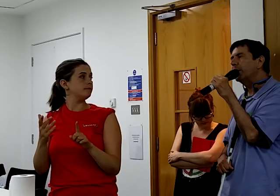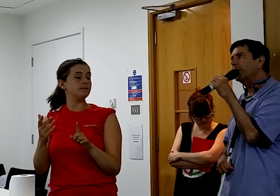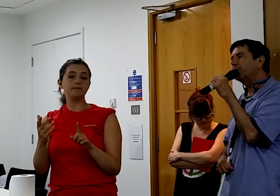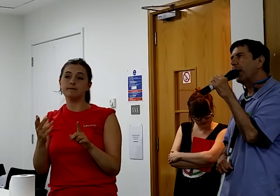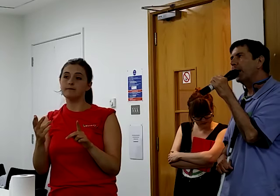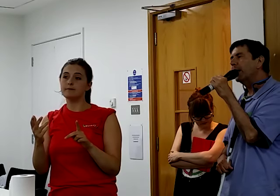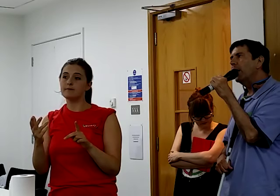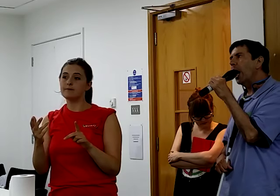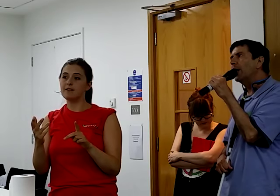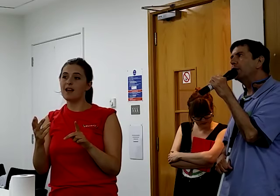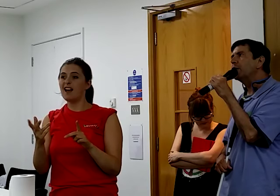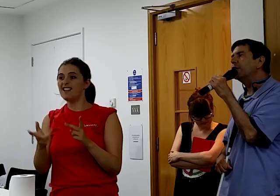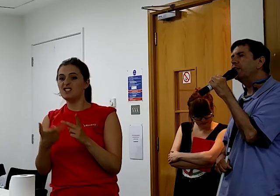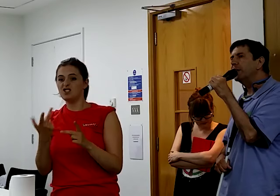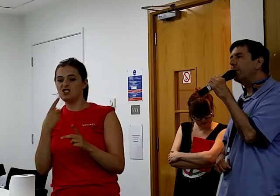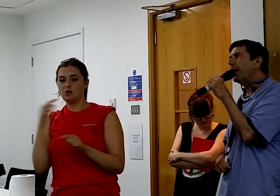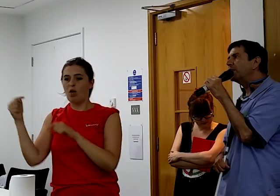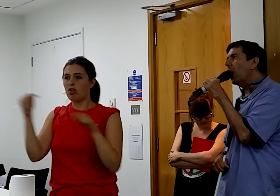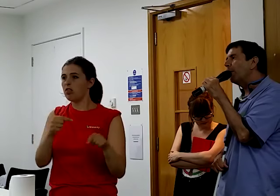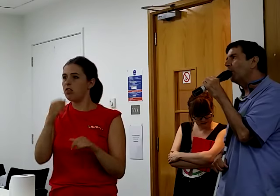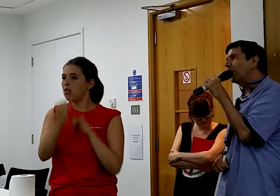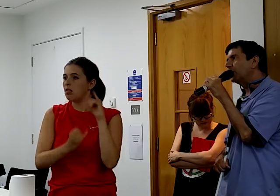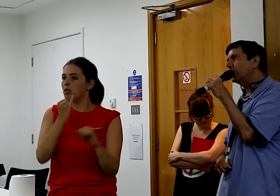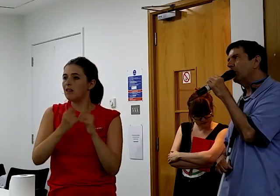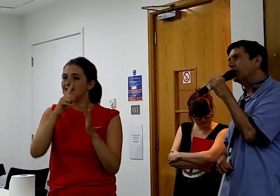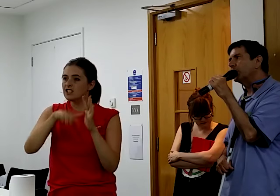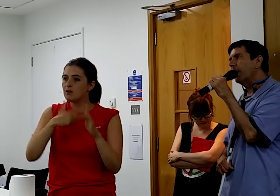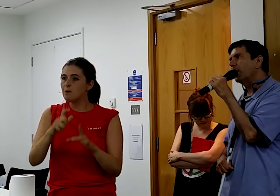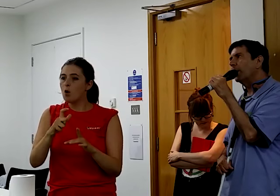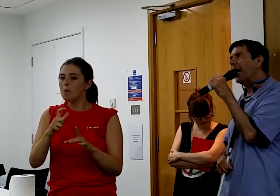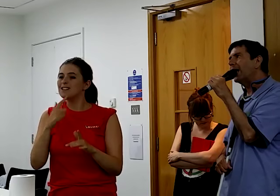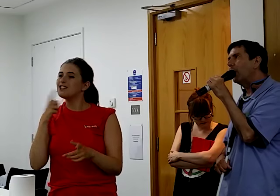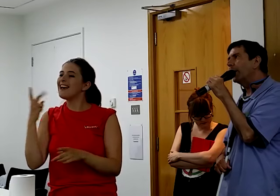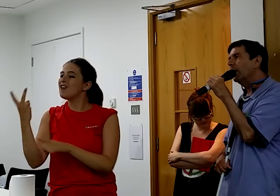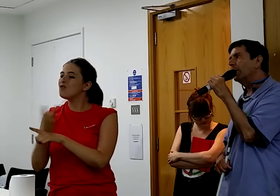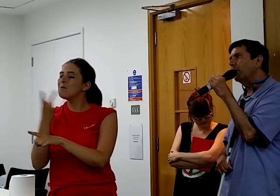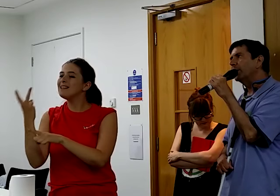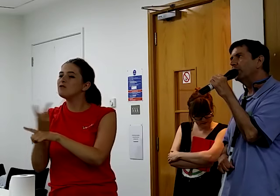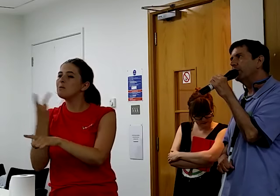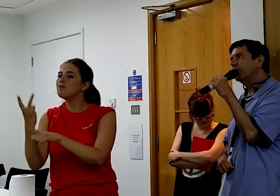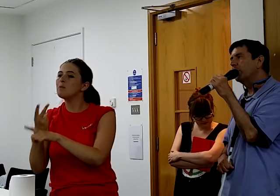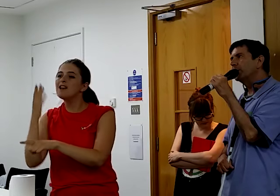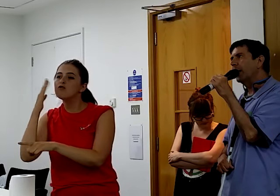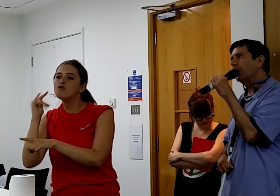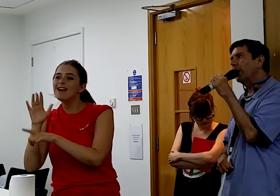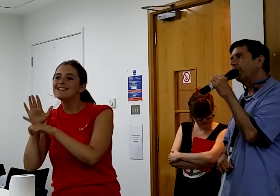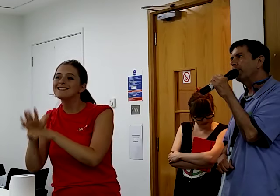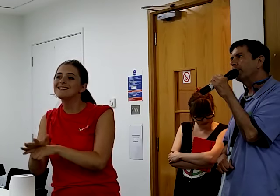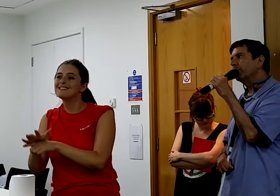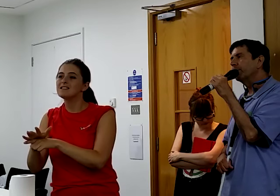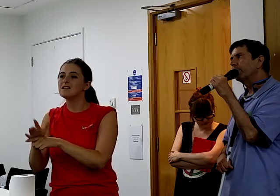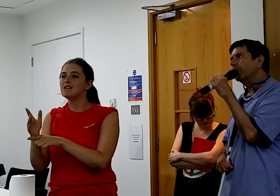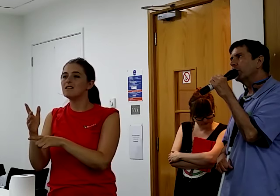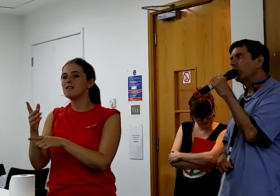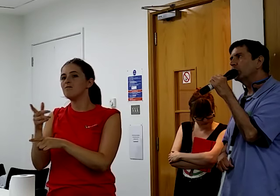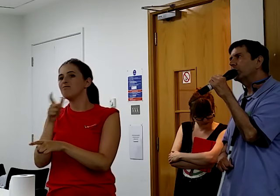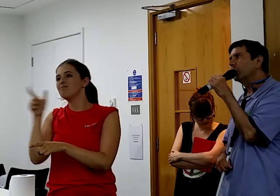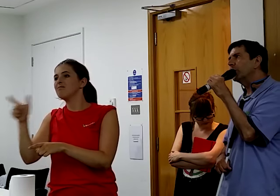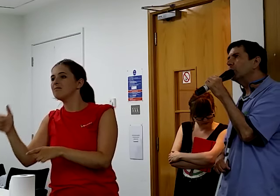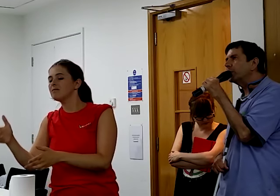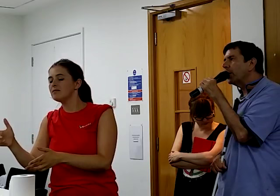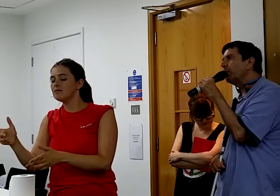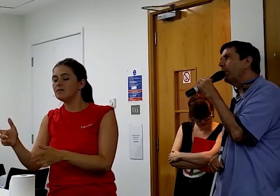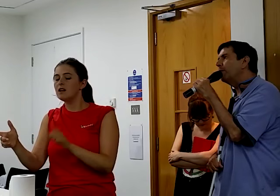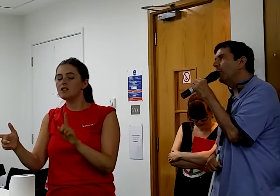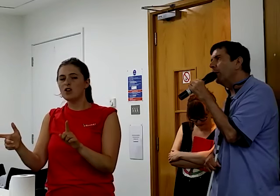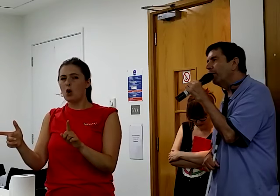and the stabbing in his back, and indeed picked up on much of this racist rhetoric, echoing the racism that was out there. So what's